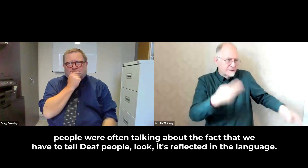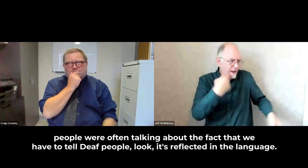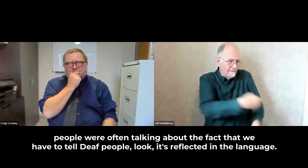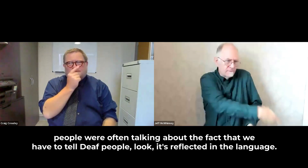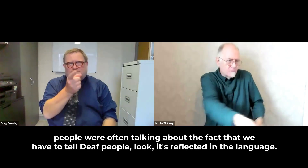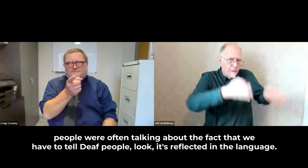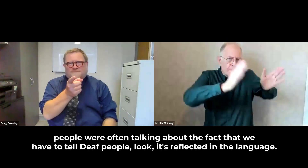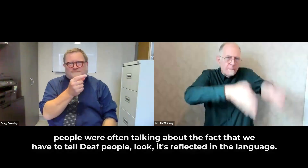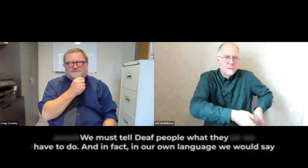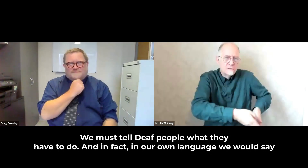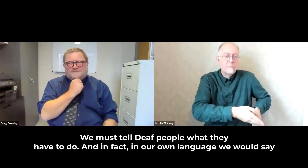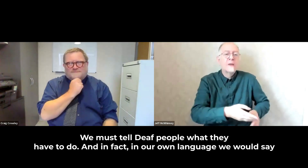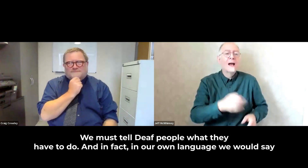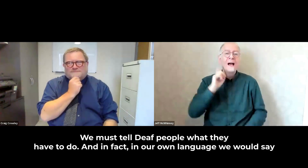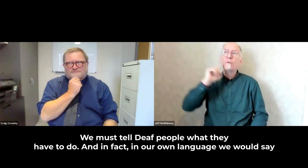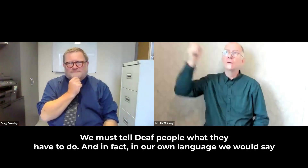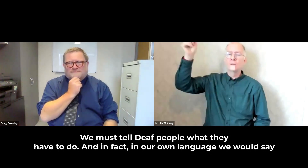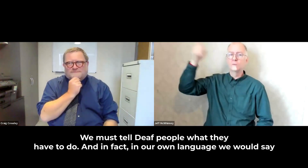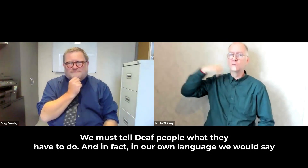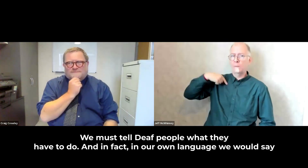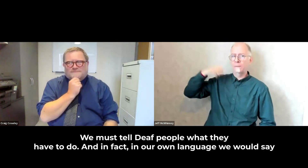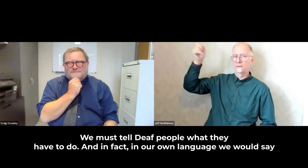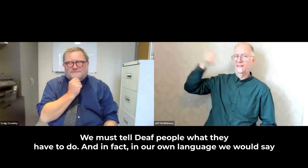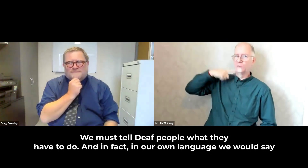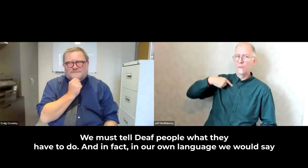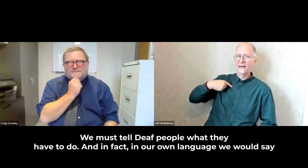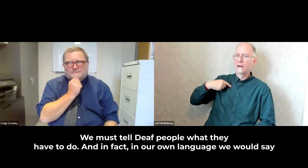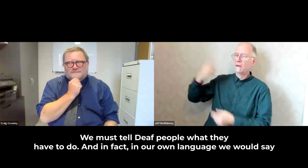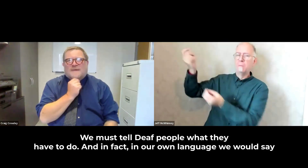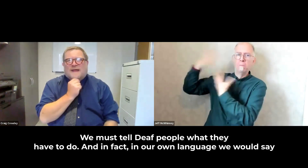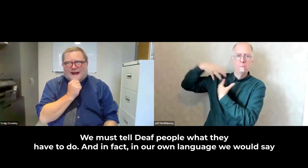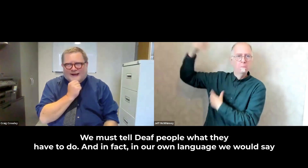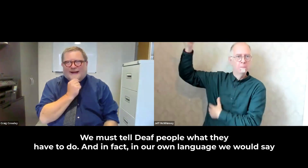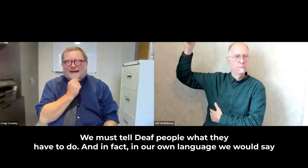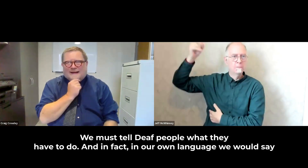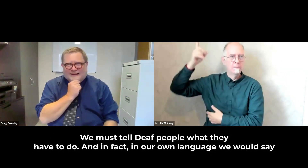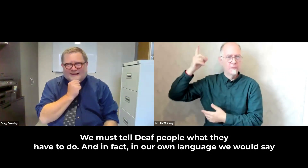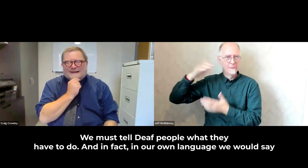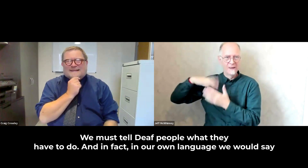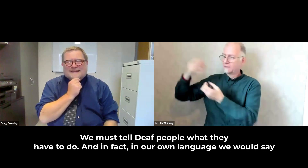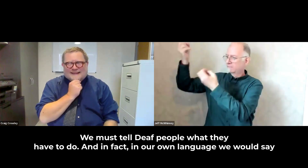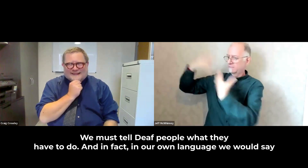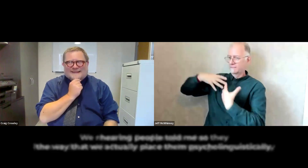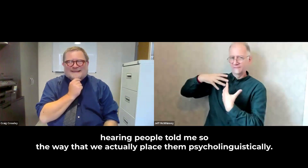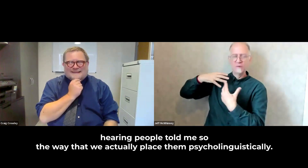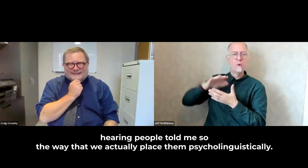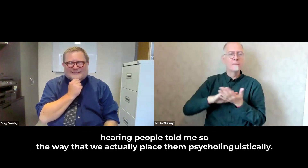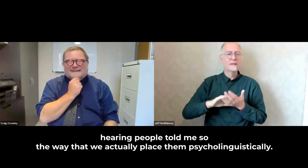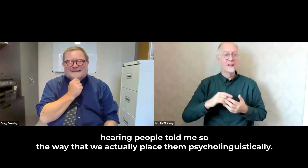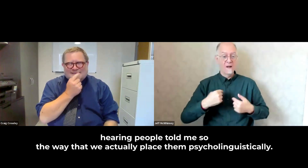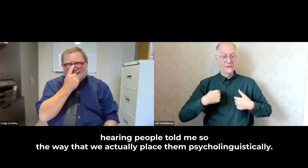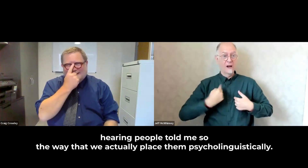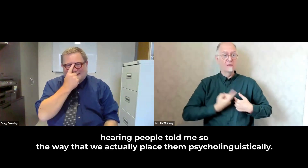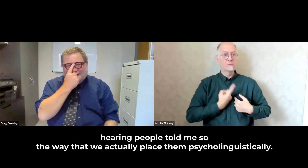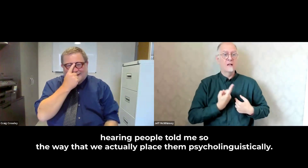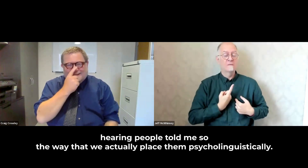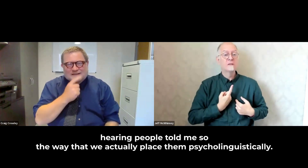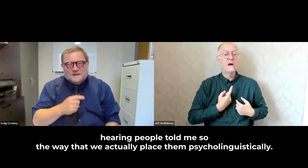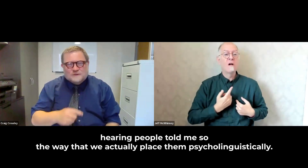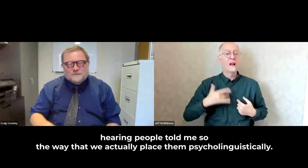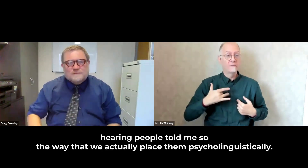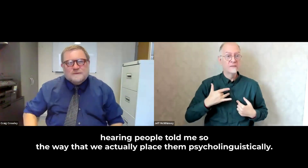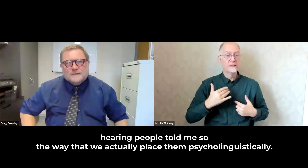reflected in the language. We must tell deaf people what they have to do. And in fact, in our own language, we would say, hearing people told me. So the way that we